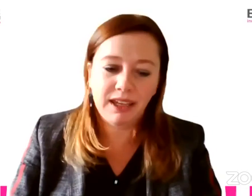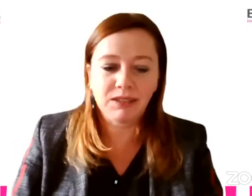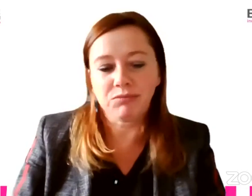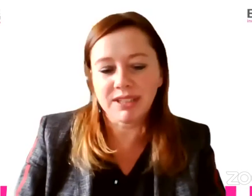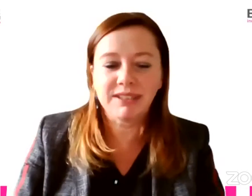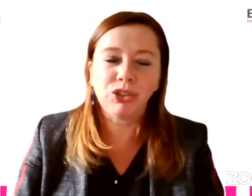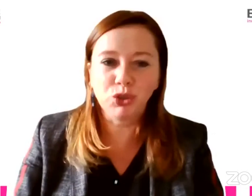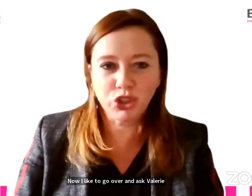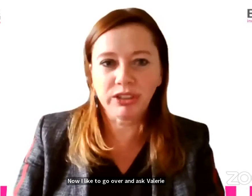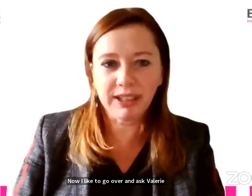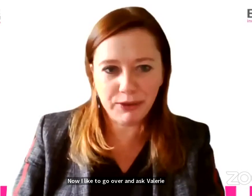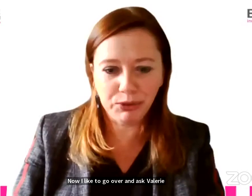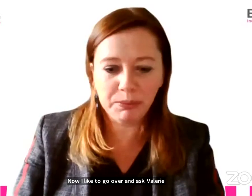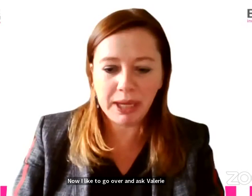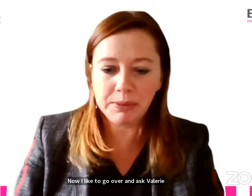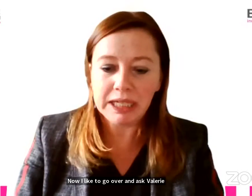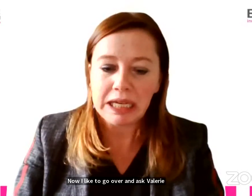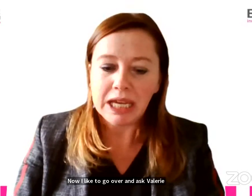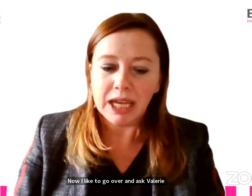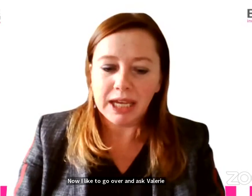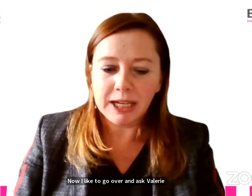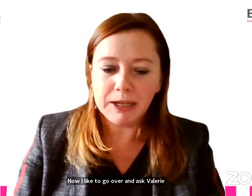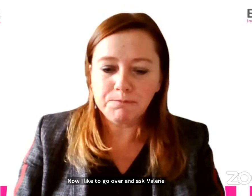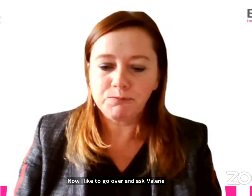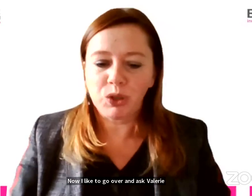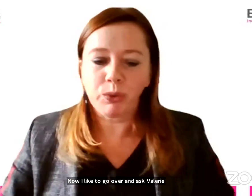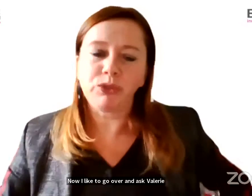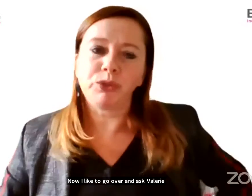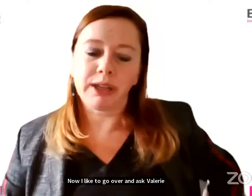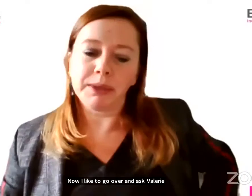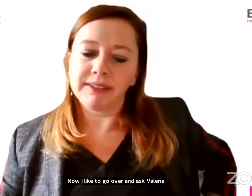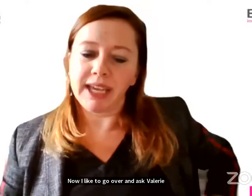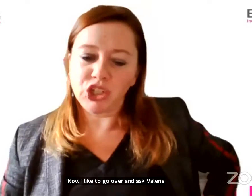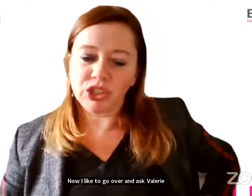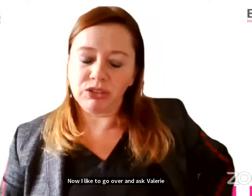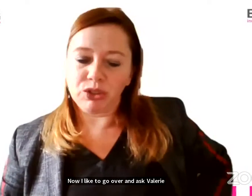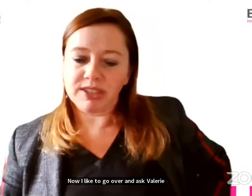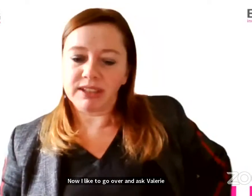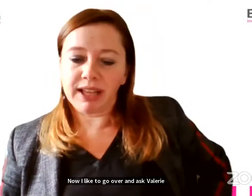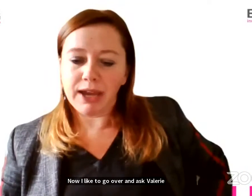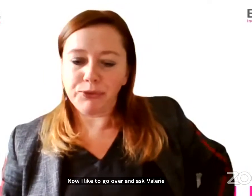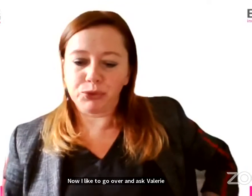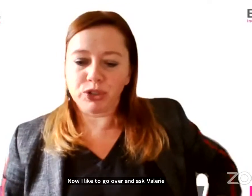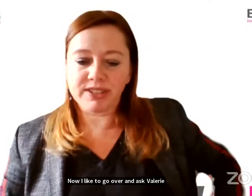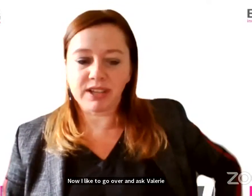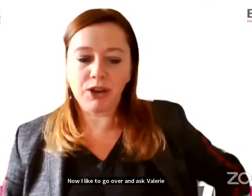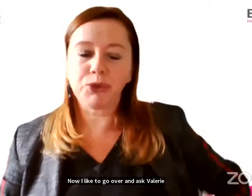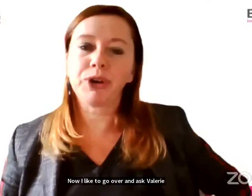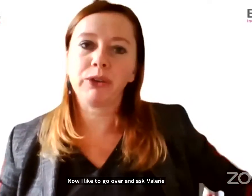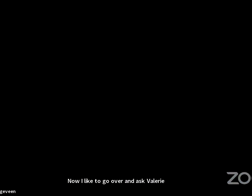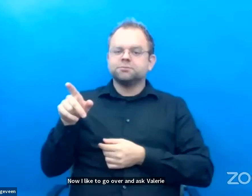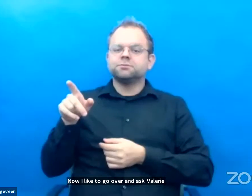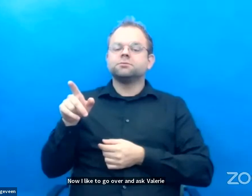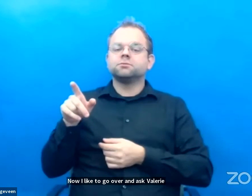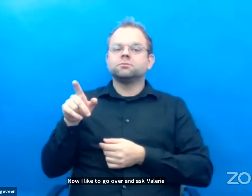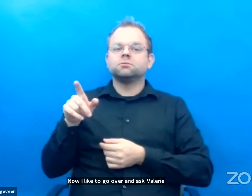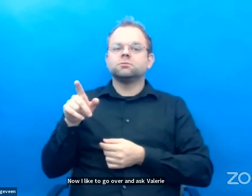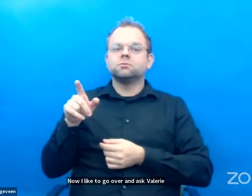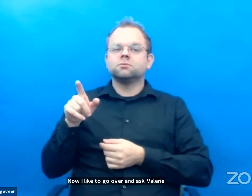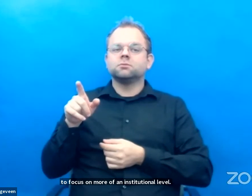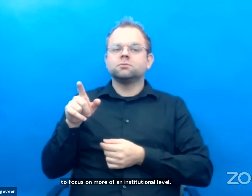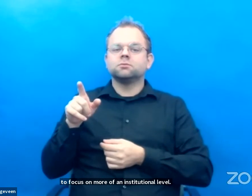let's say, institutional level maybe. What recommendation do you still have for staff of higher